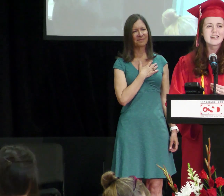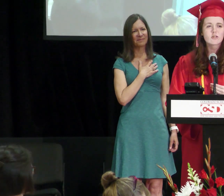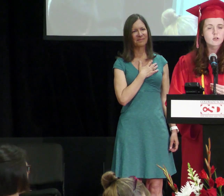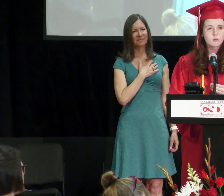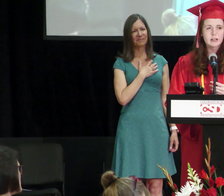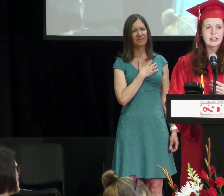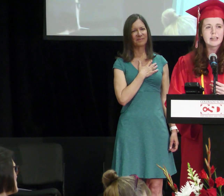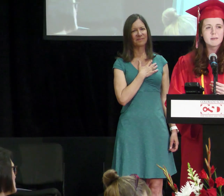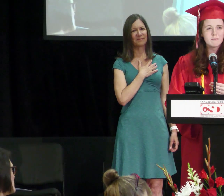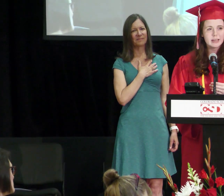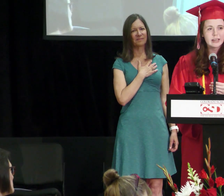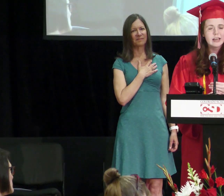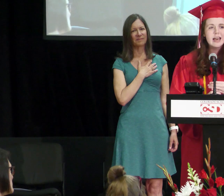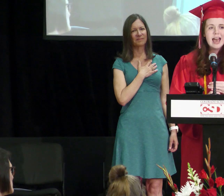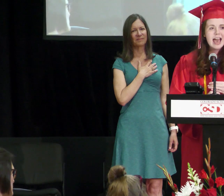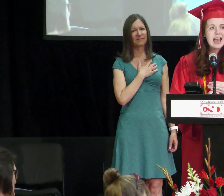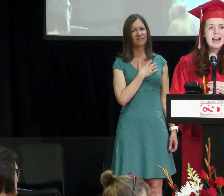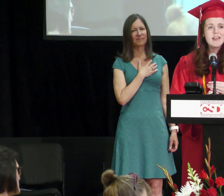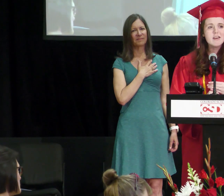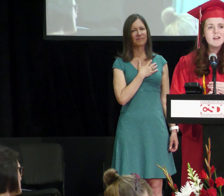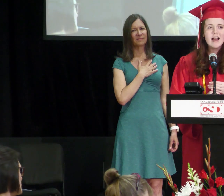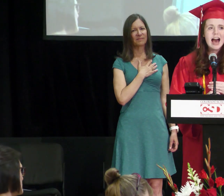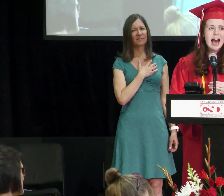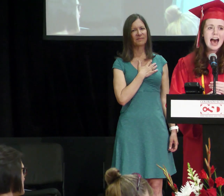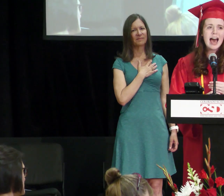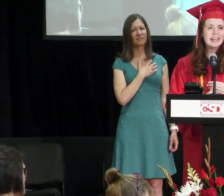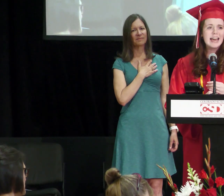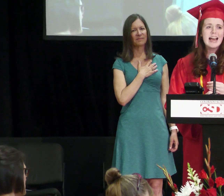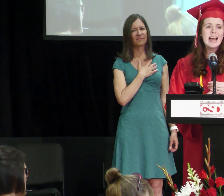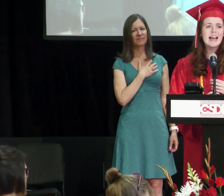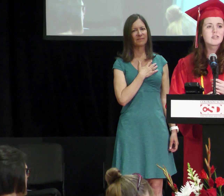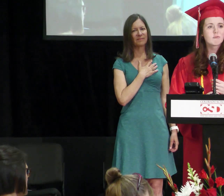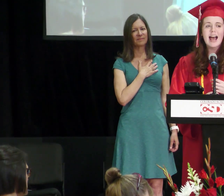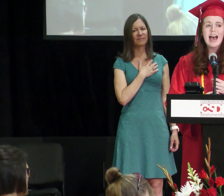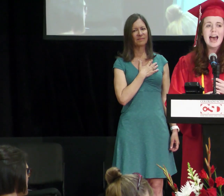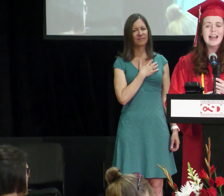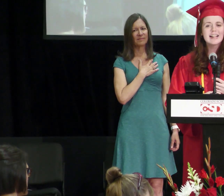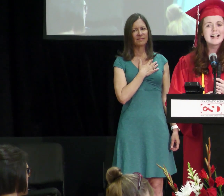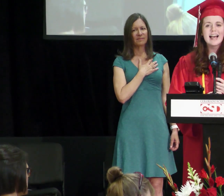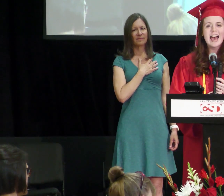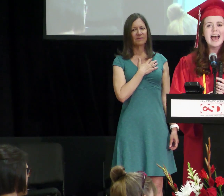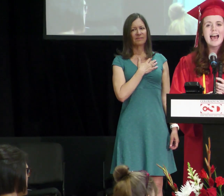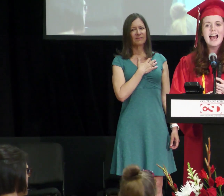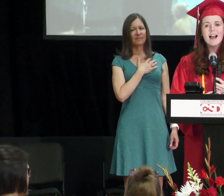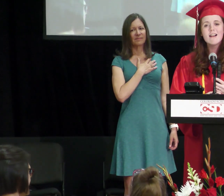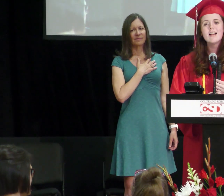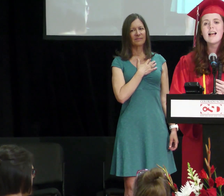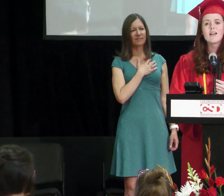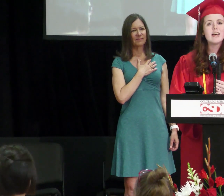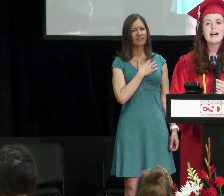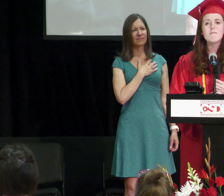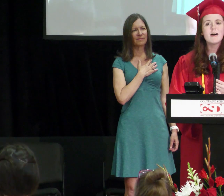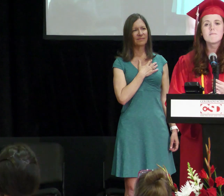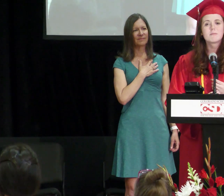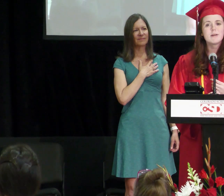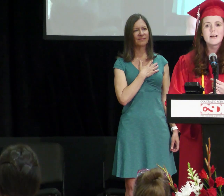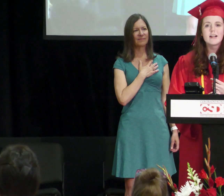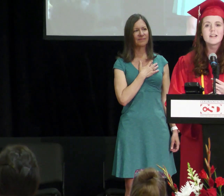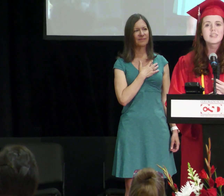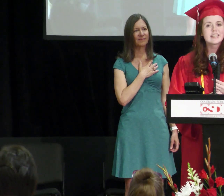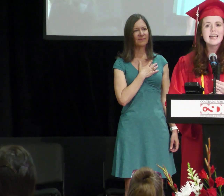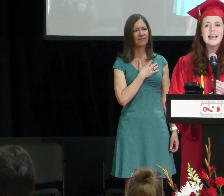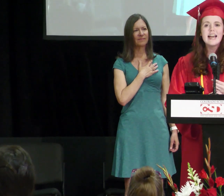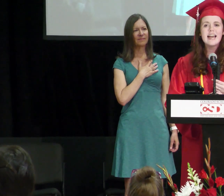streaming, and the rocket's red glare, the bombs